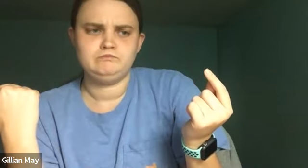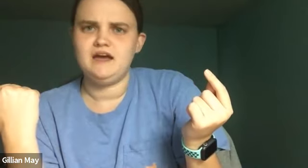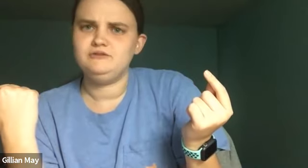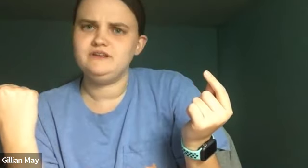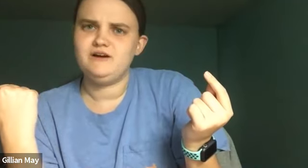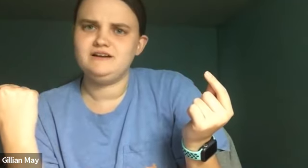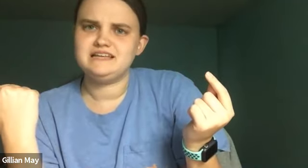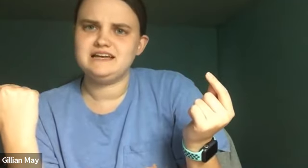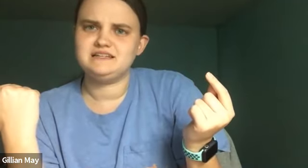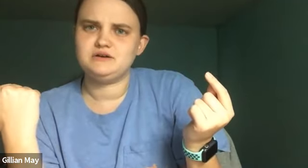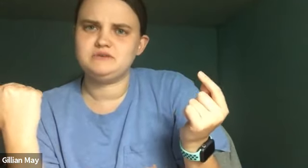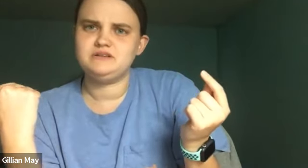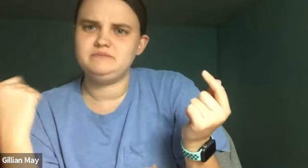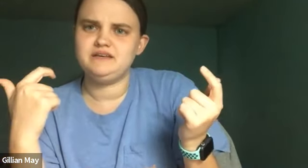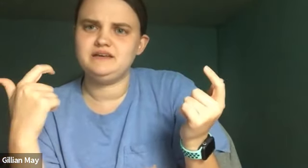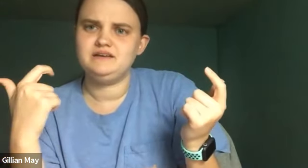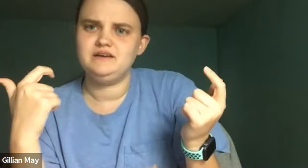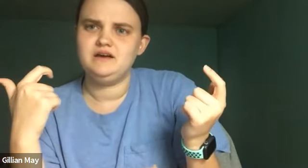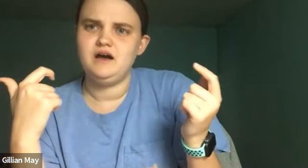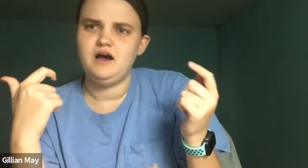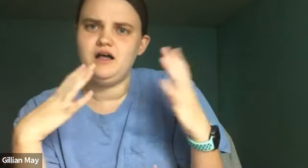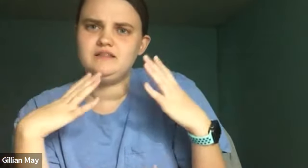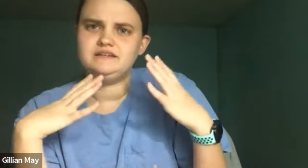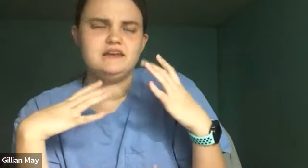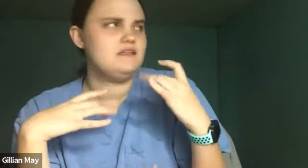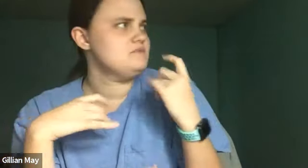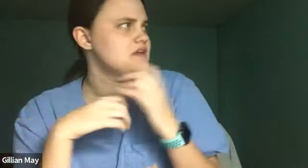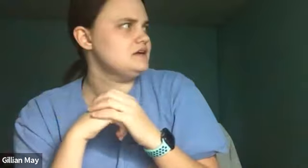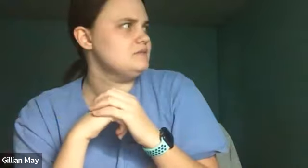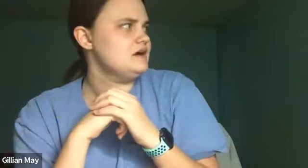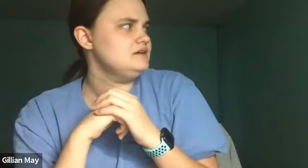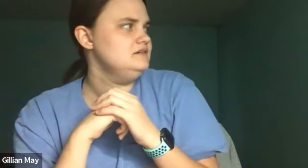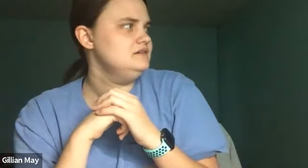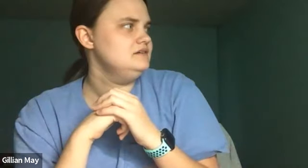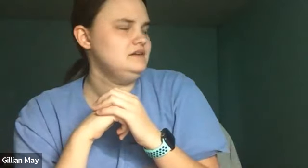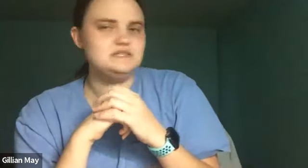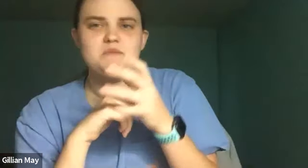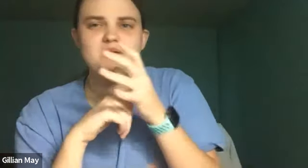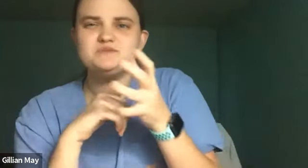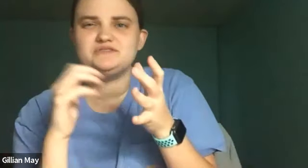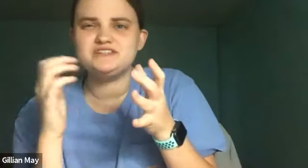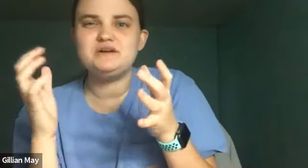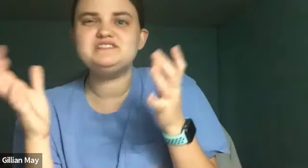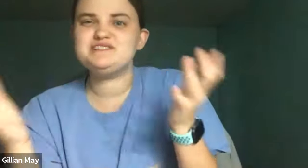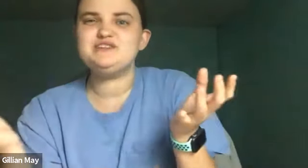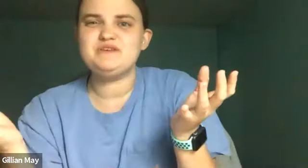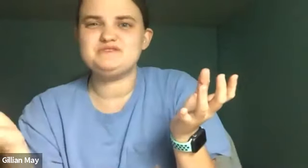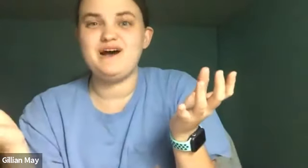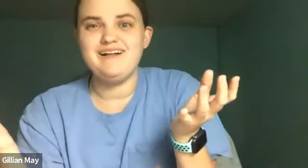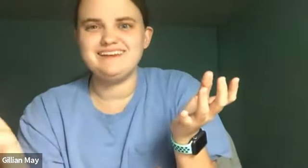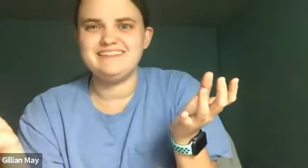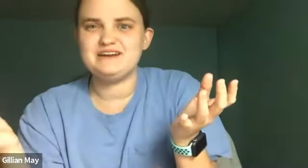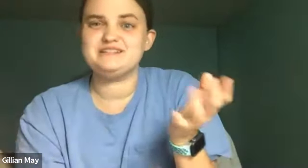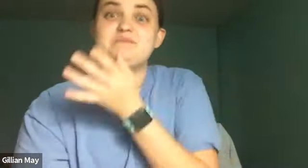I don't think August has like a really big holiday now that I'm thinking about it. It's my mom's birthday, so I always assume that there's a holiday there because it's my